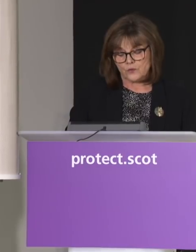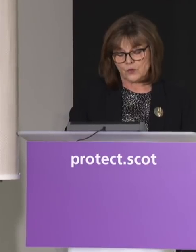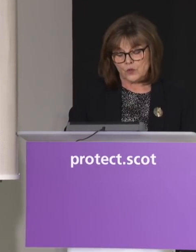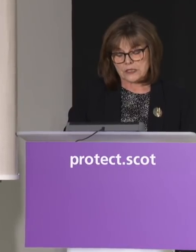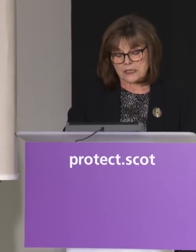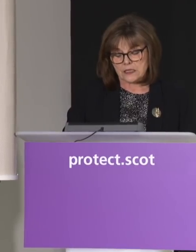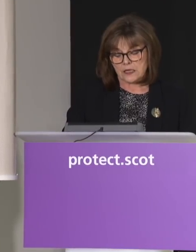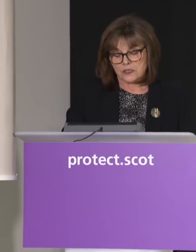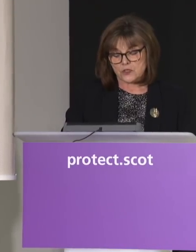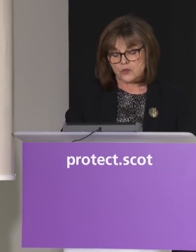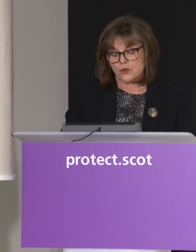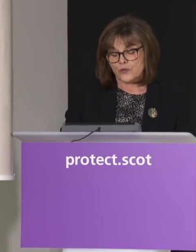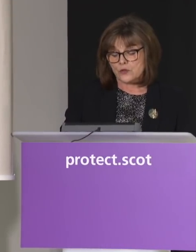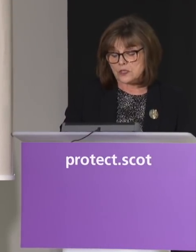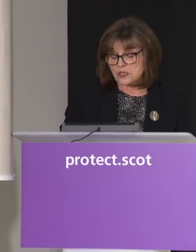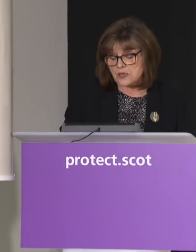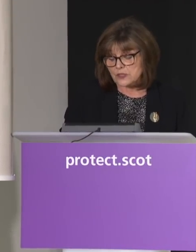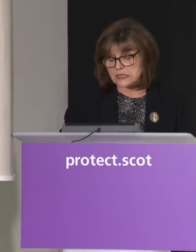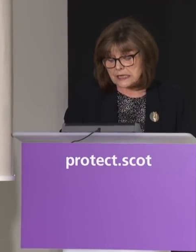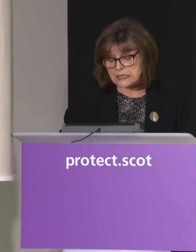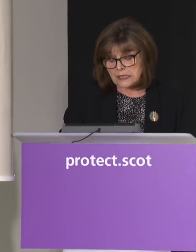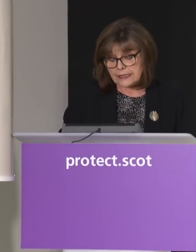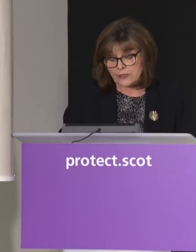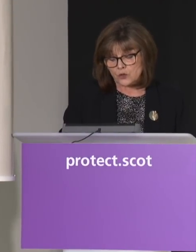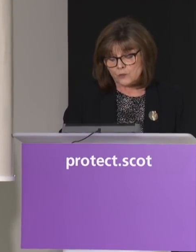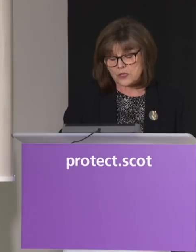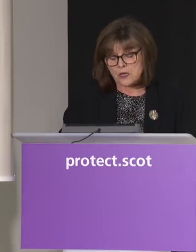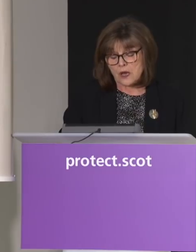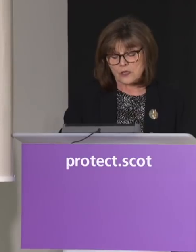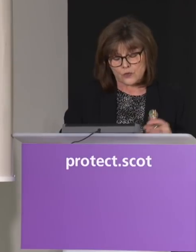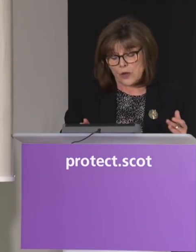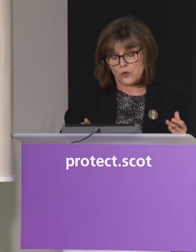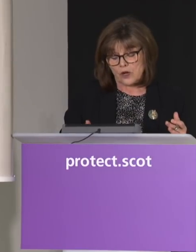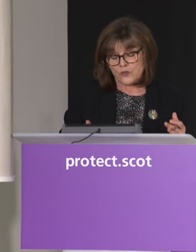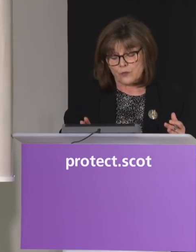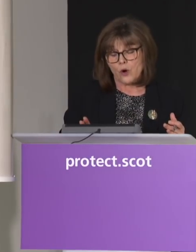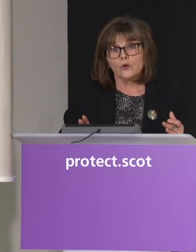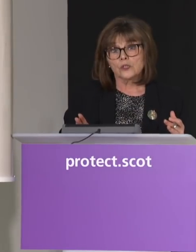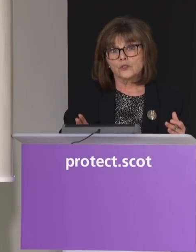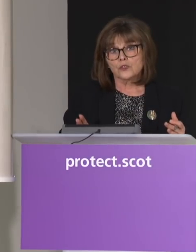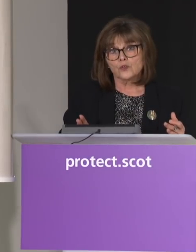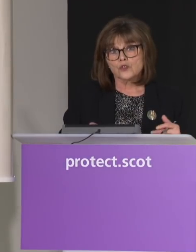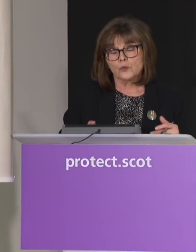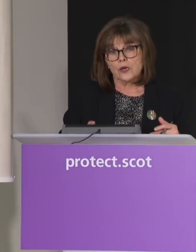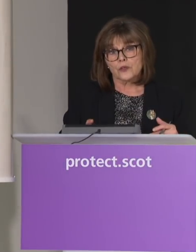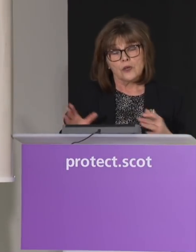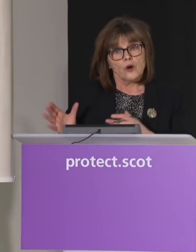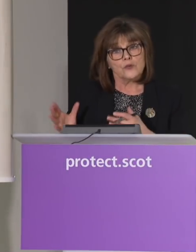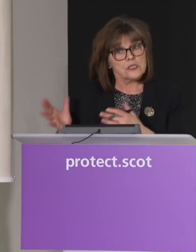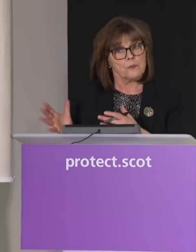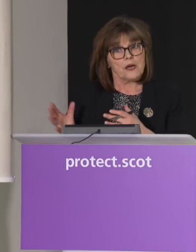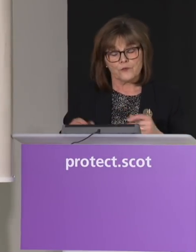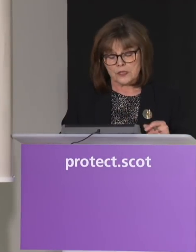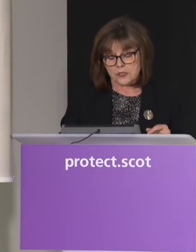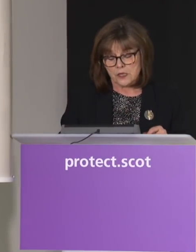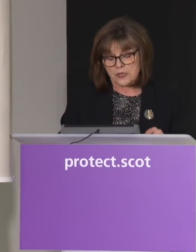lateral flow testing kits to 1,076 care homes. So that will cover them all, including those who were obviously